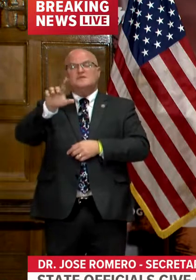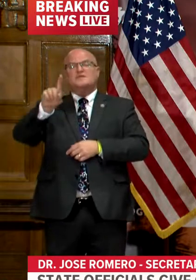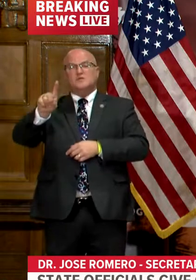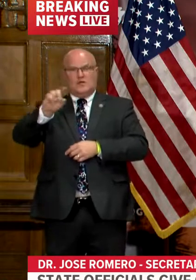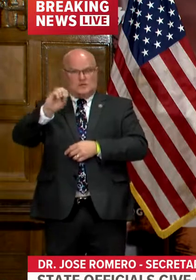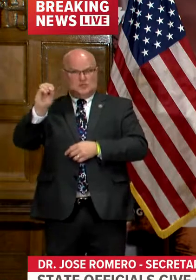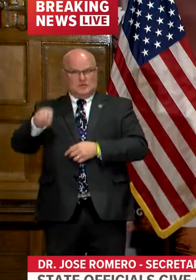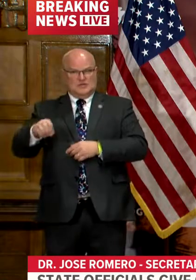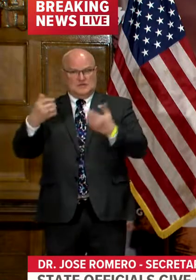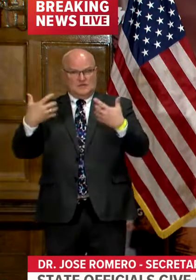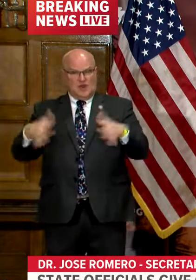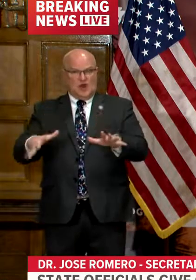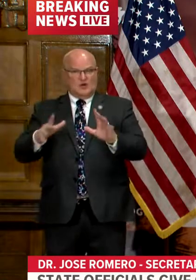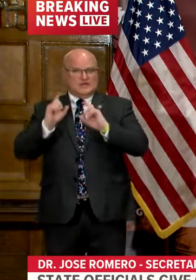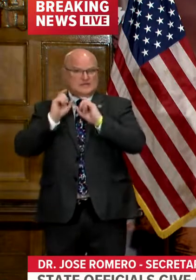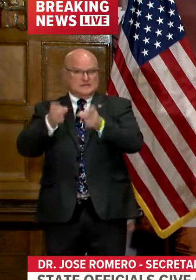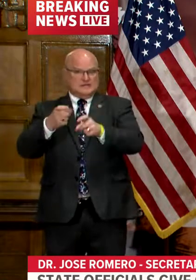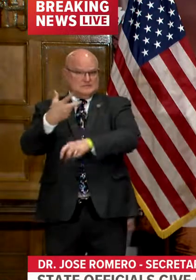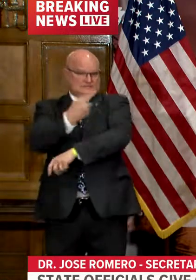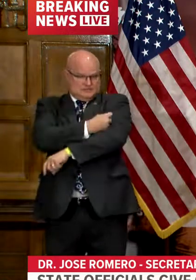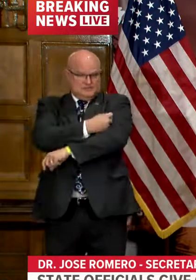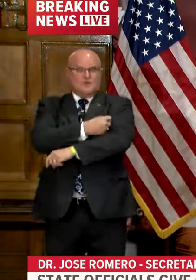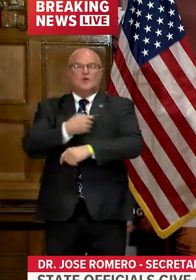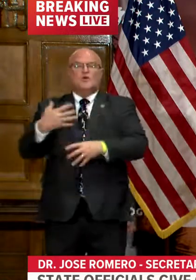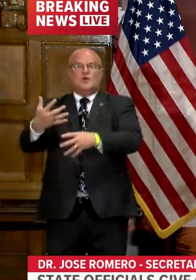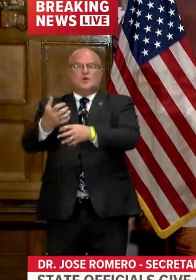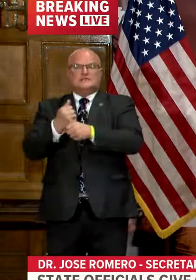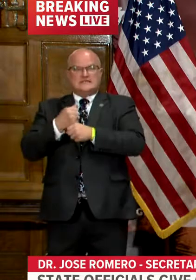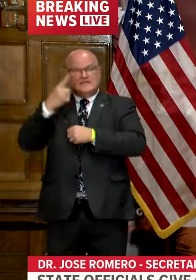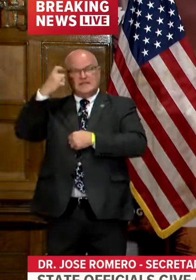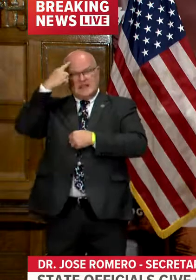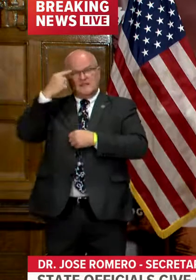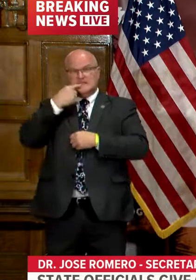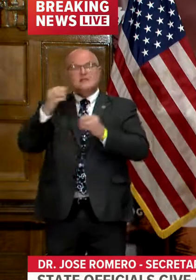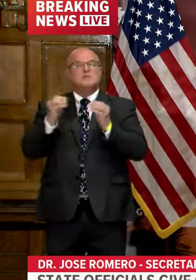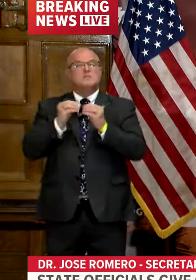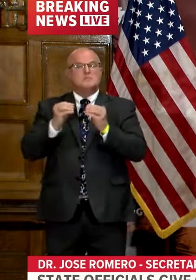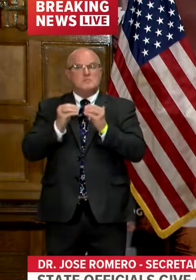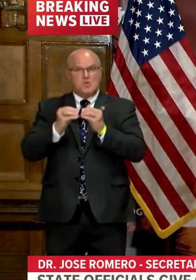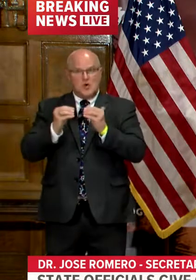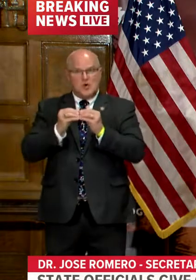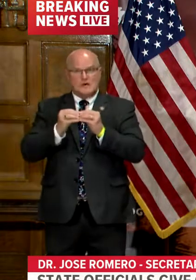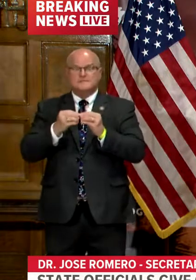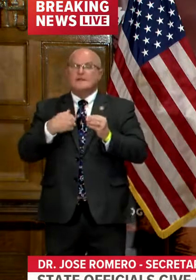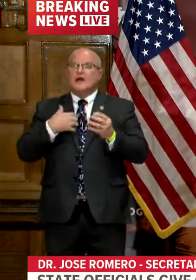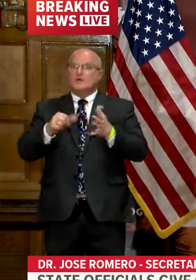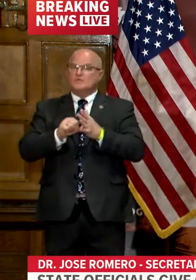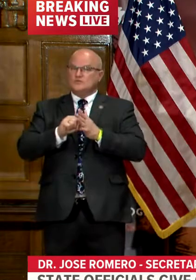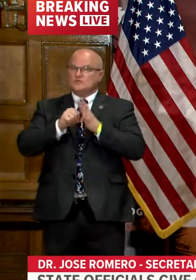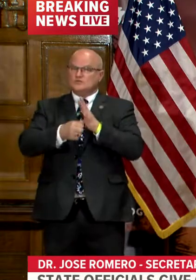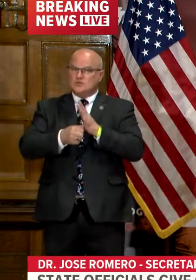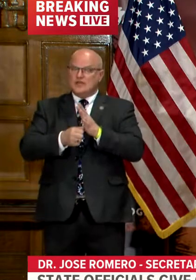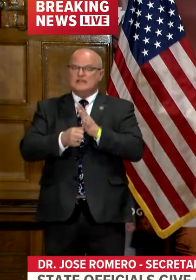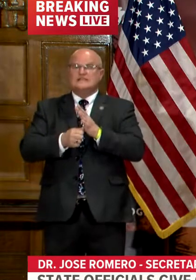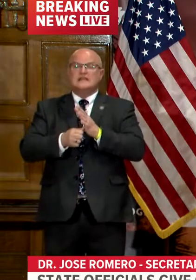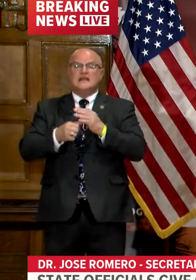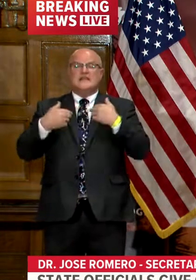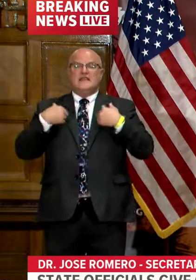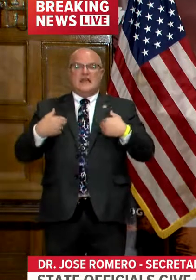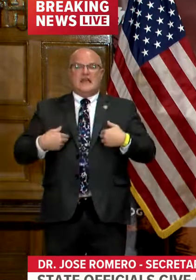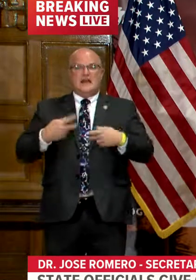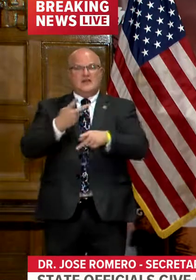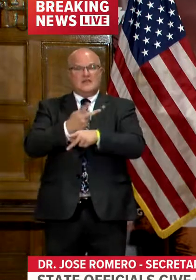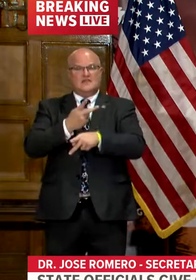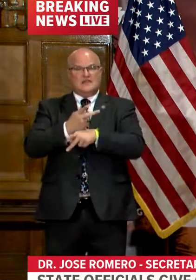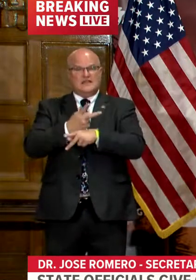been already administered. We will be receiving, as the governor said, more vaccines. I want to stress to those healthcare providers